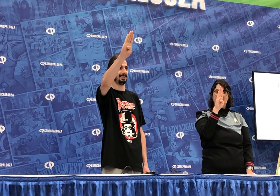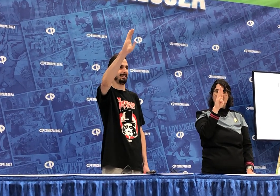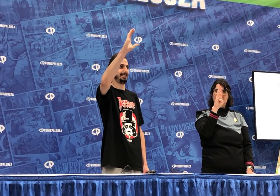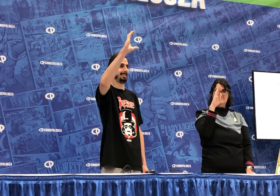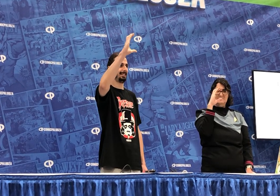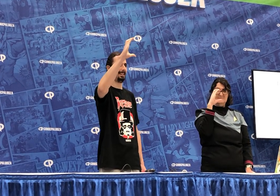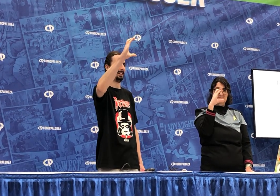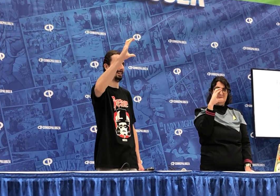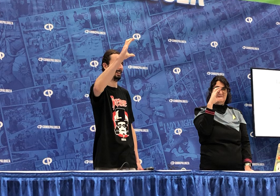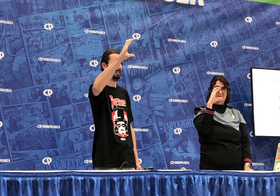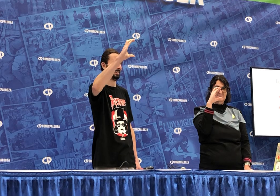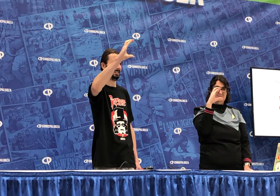C,